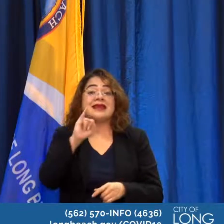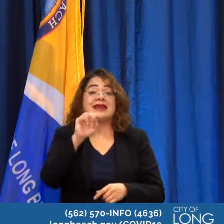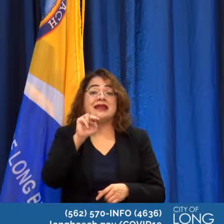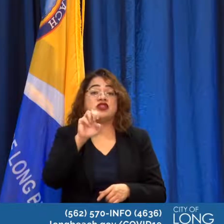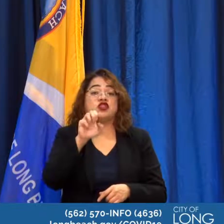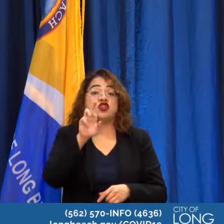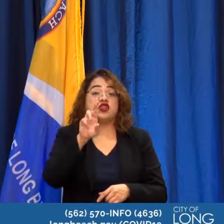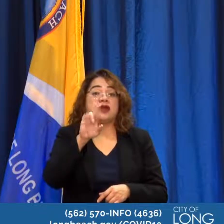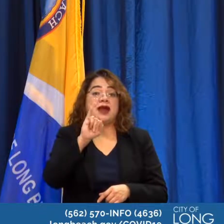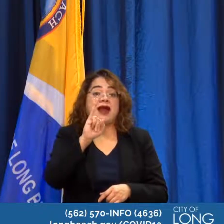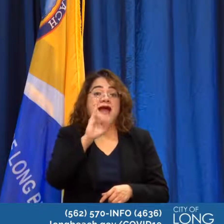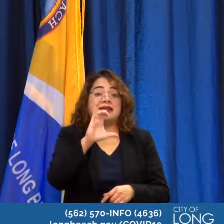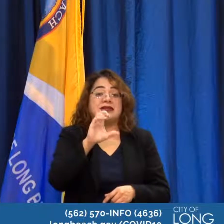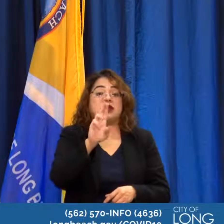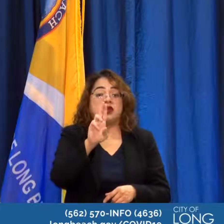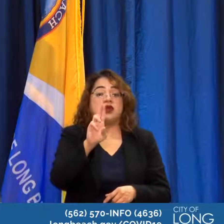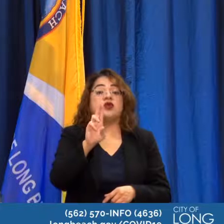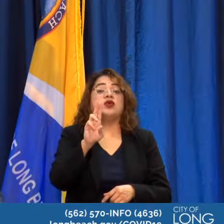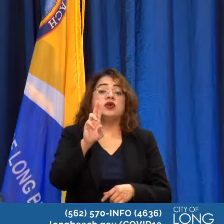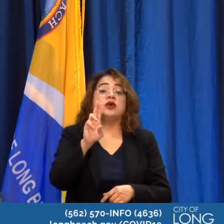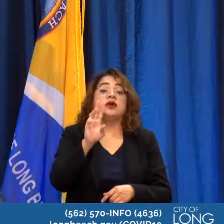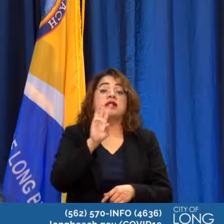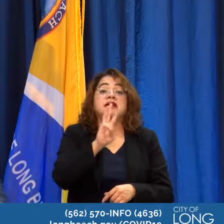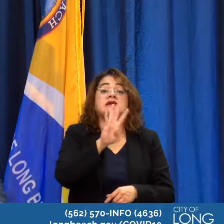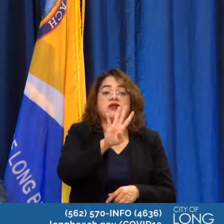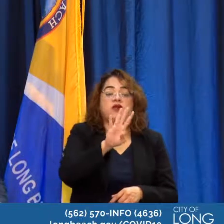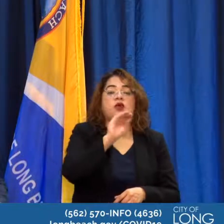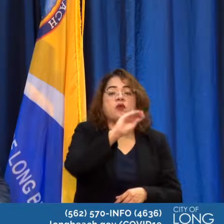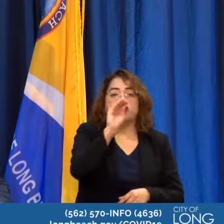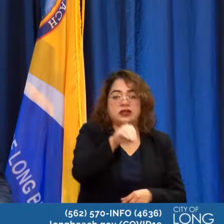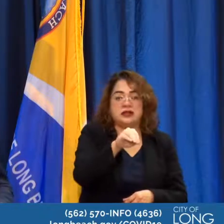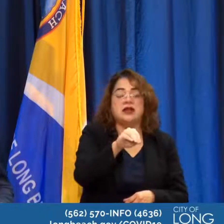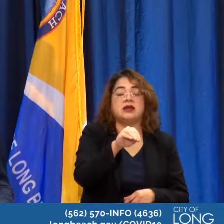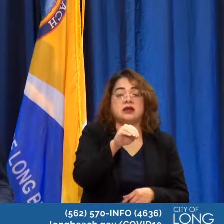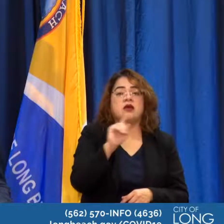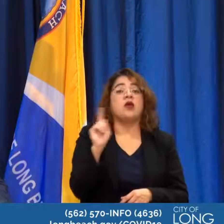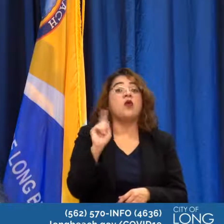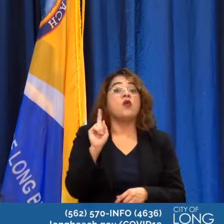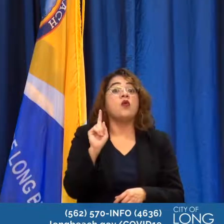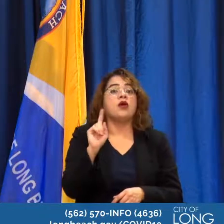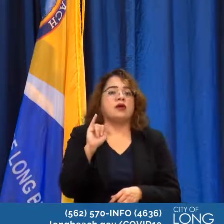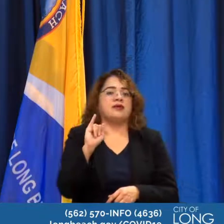at 64% occupancy in the ICU.